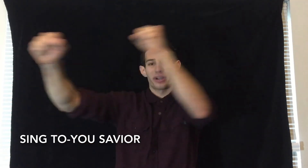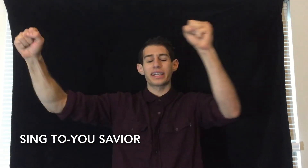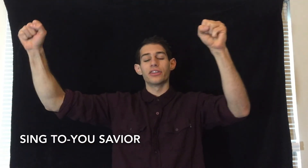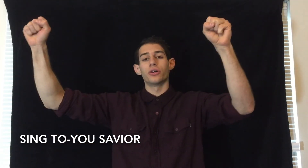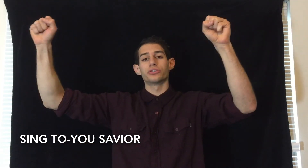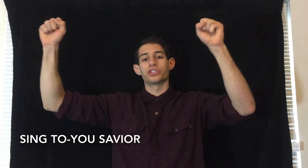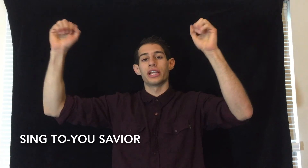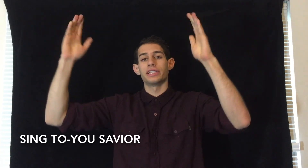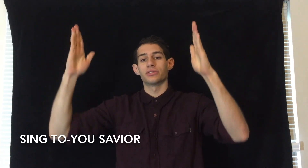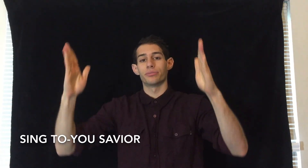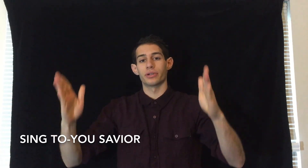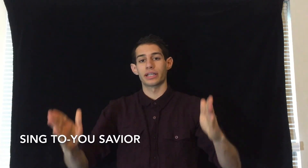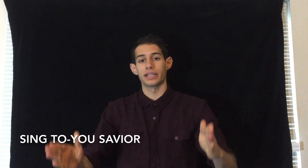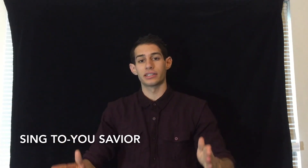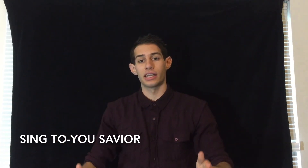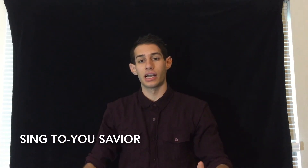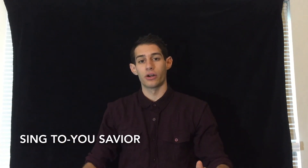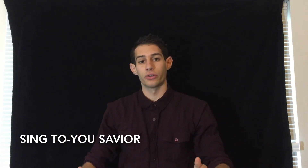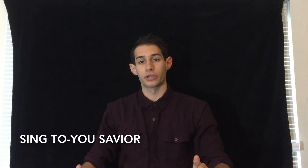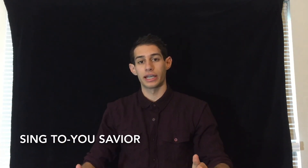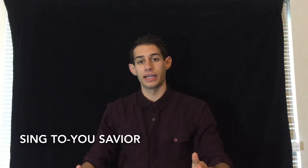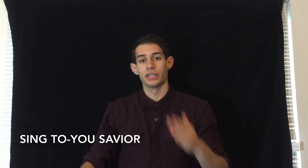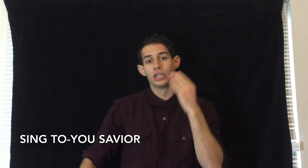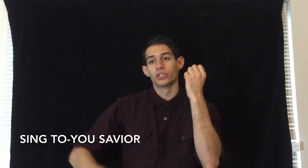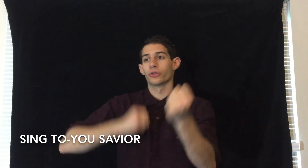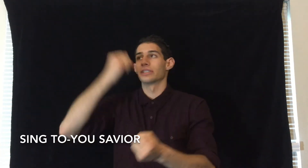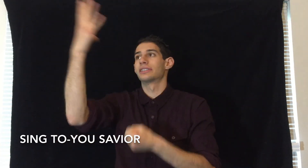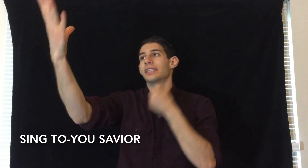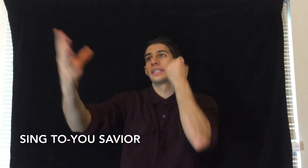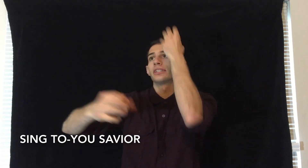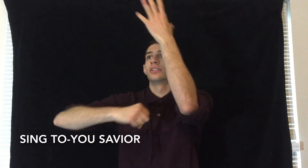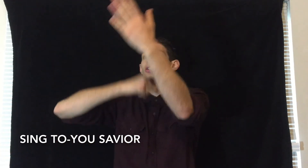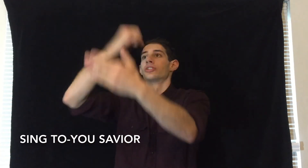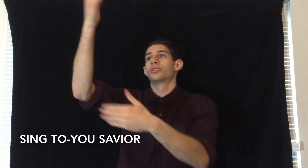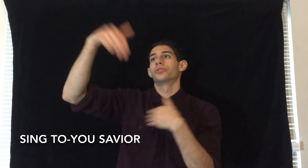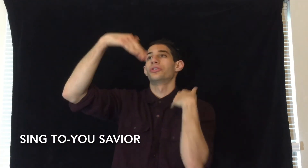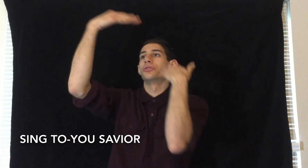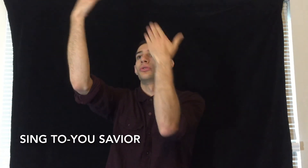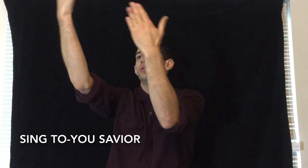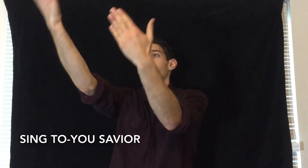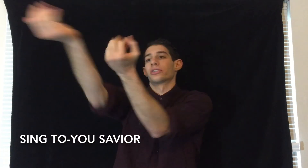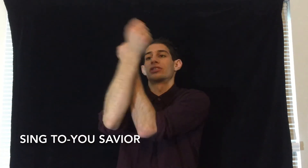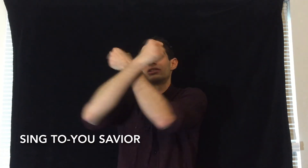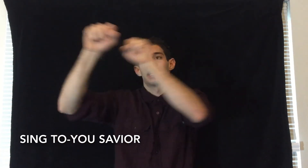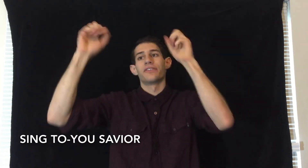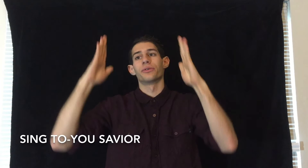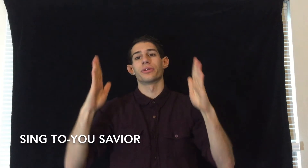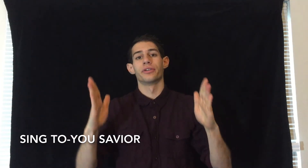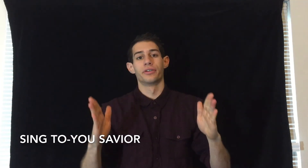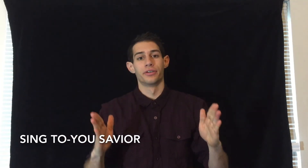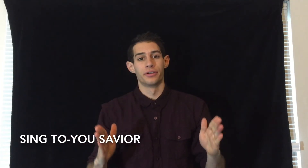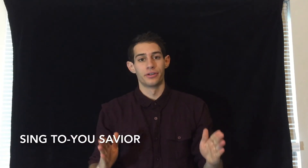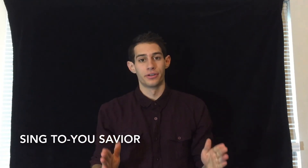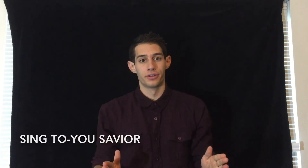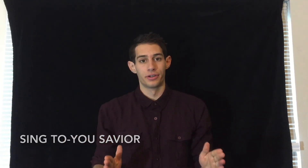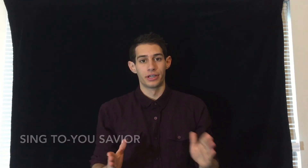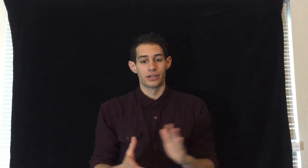breaking those chains and bringing it down, okay? So I sing to you, our Savior. We're